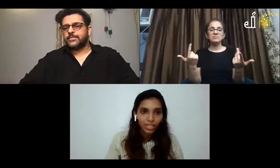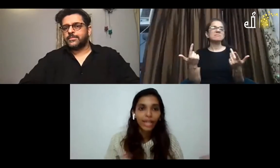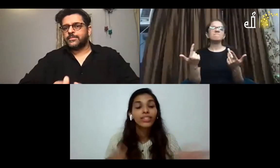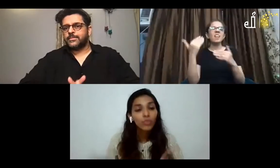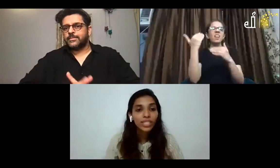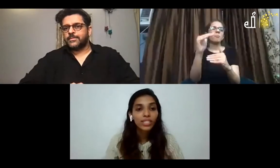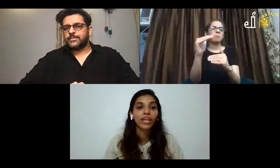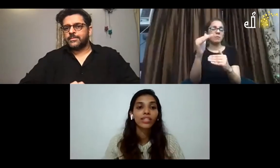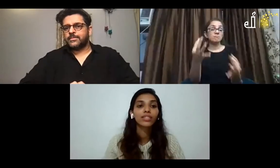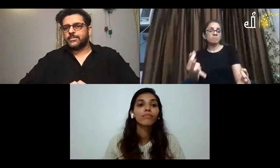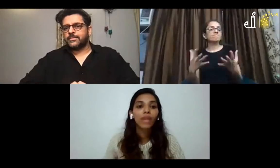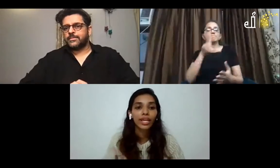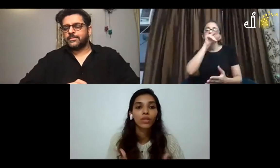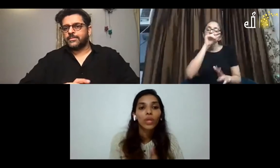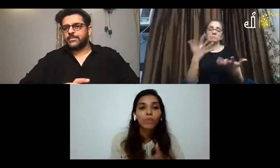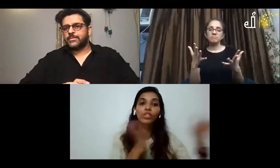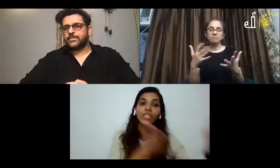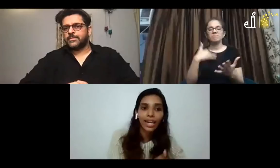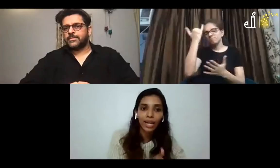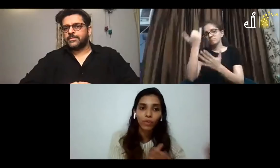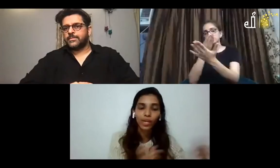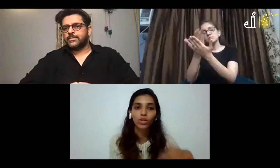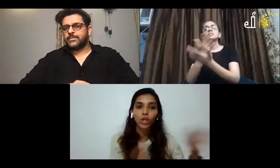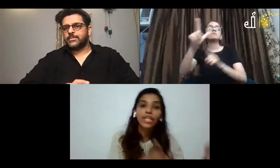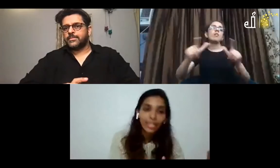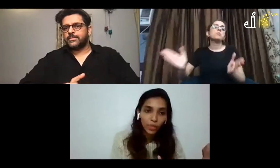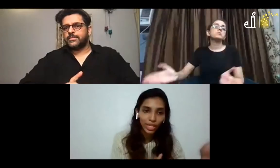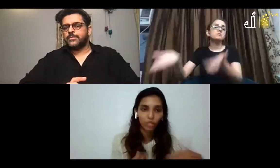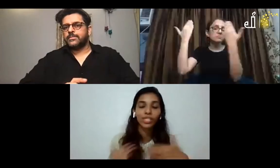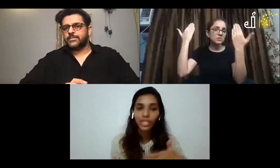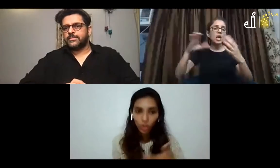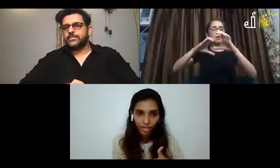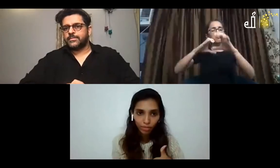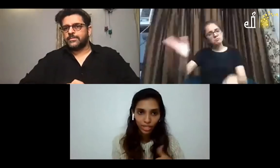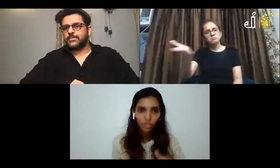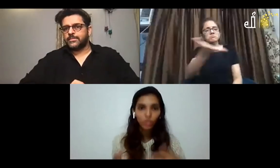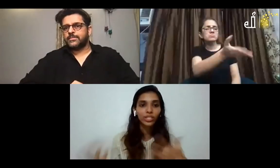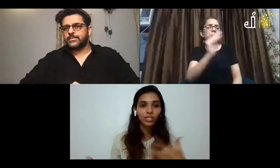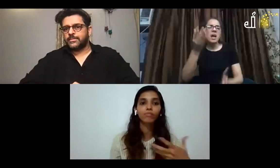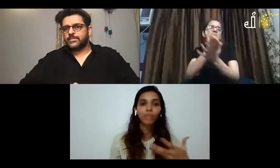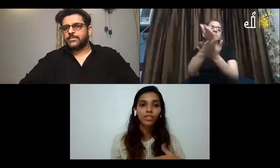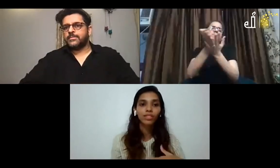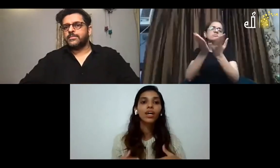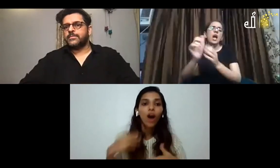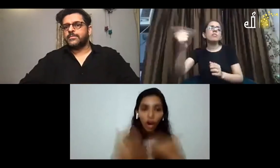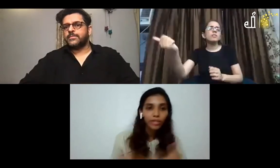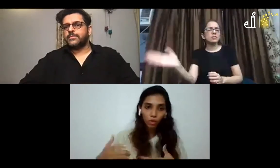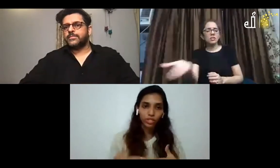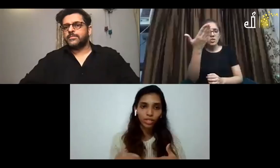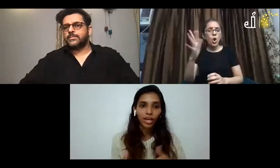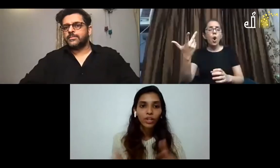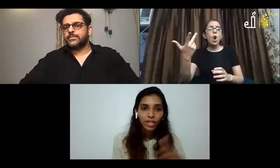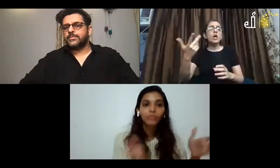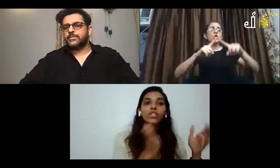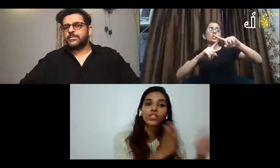limited. Then we suggest them like we put sign language or total communication. We say total communication, which means all the